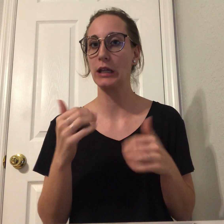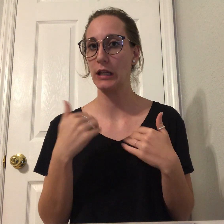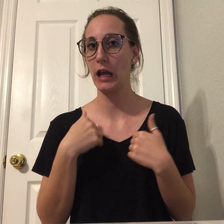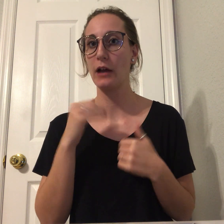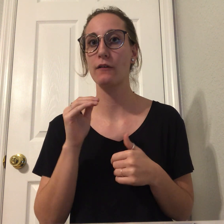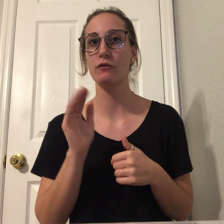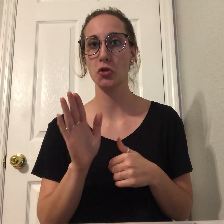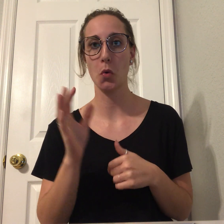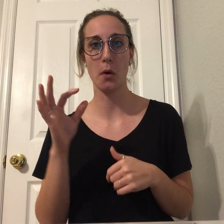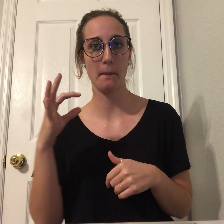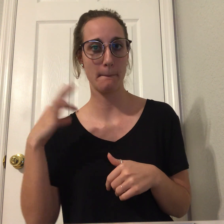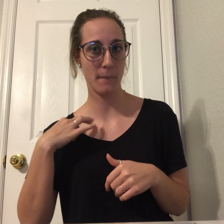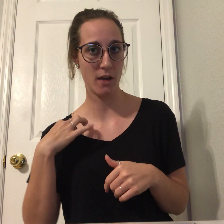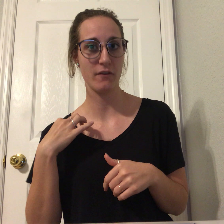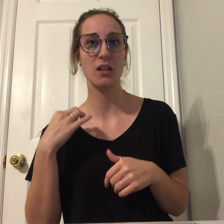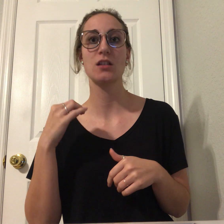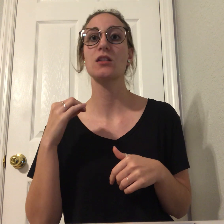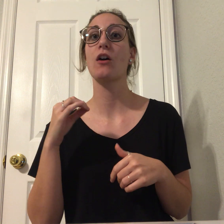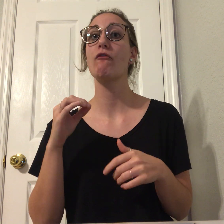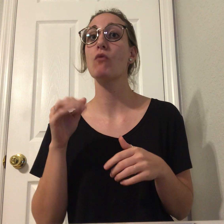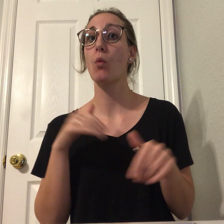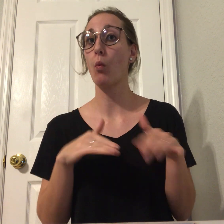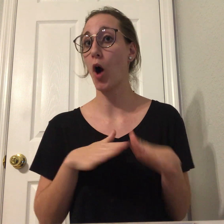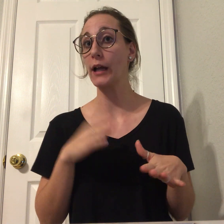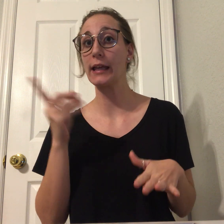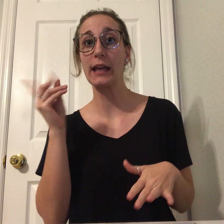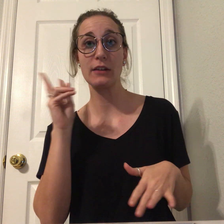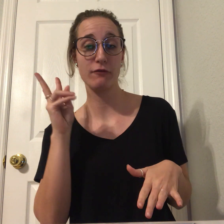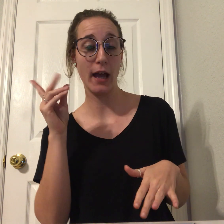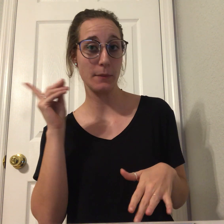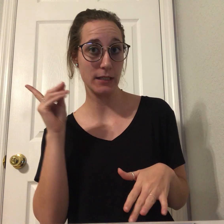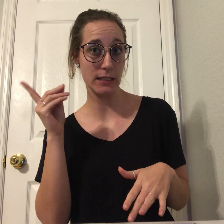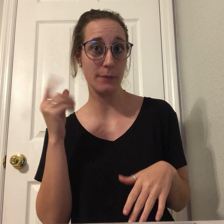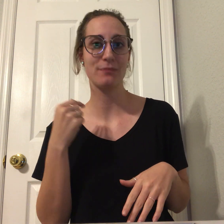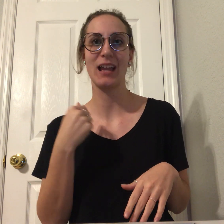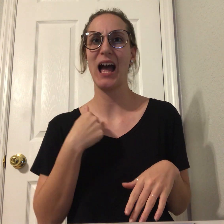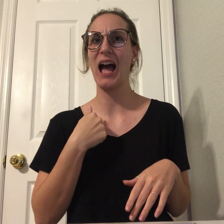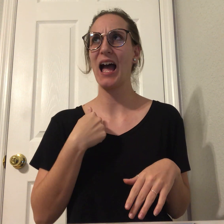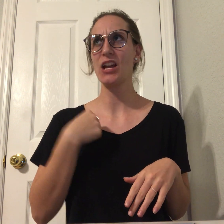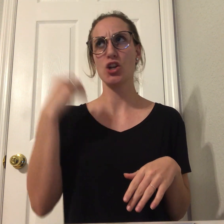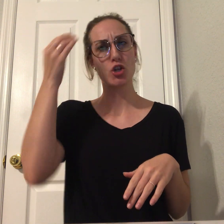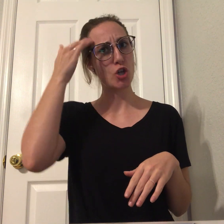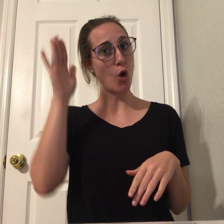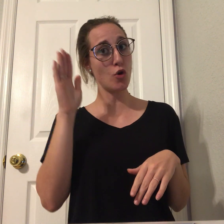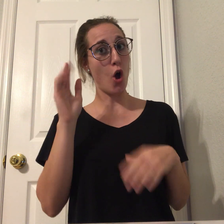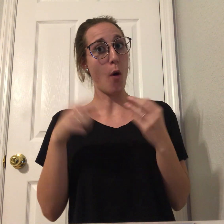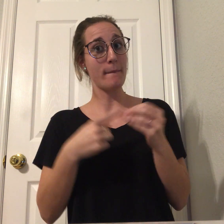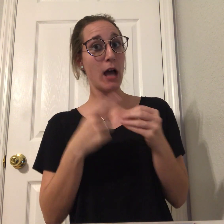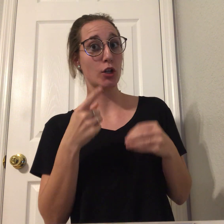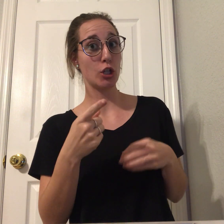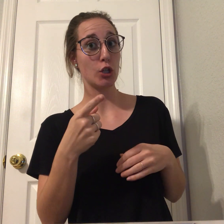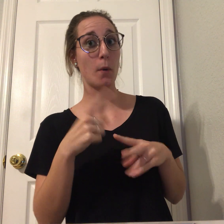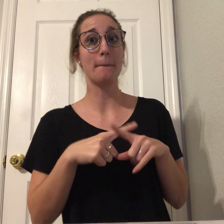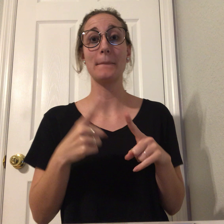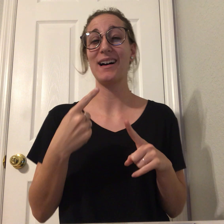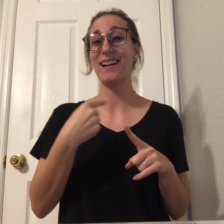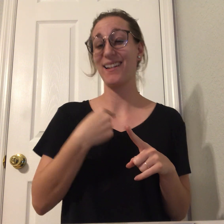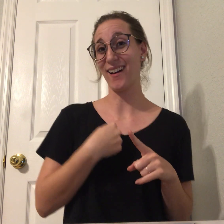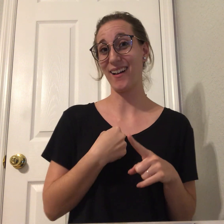walking. And finally, I don't know about you, but I'm someone who, I don't know if it's diagnosed seasonal